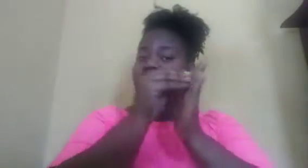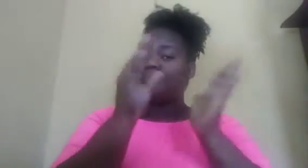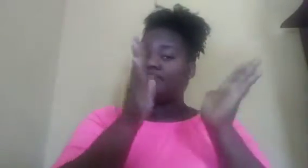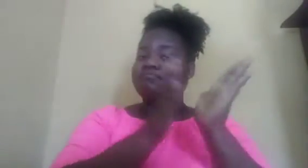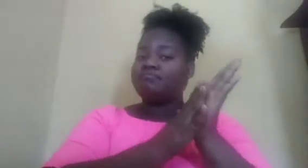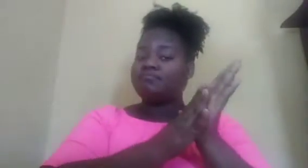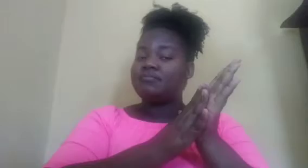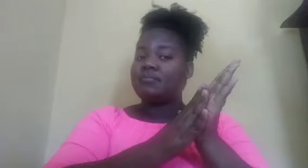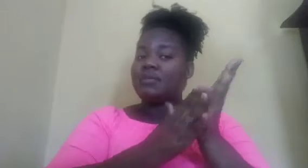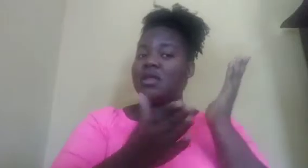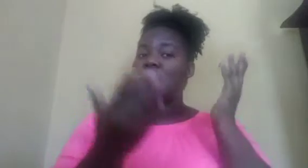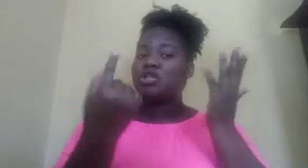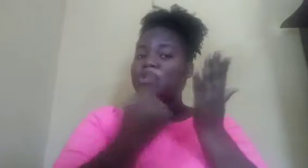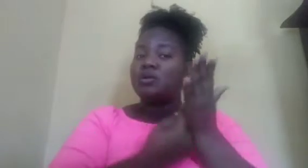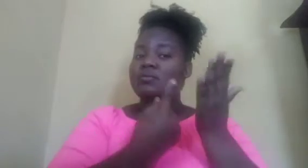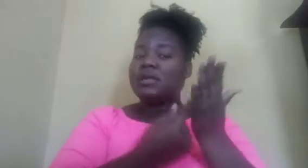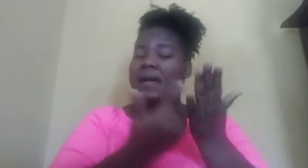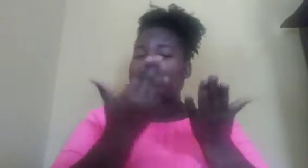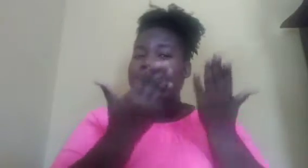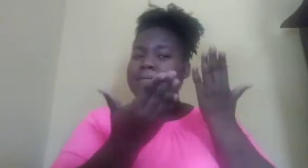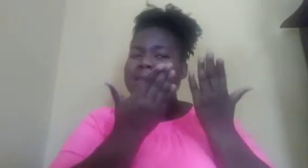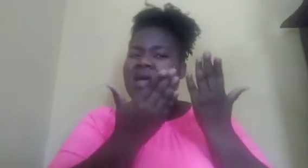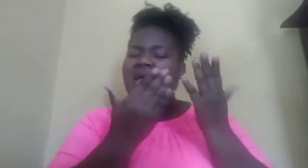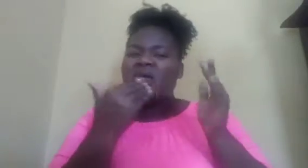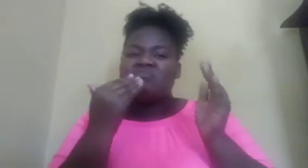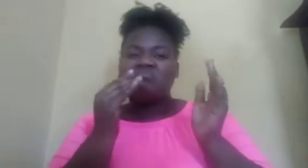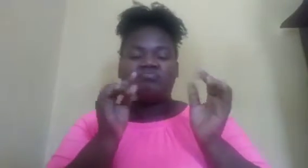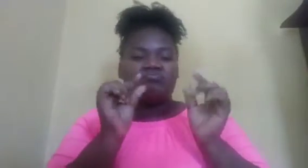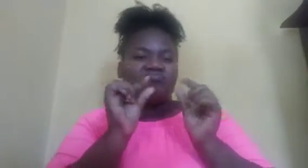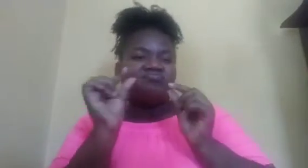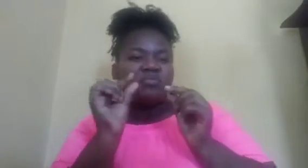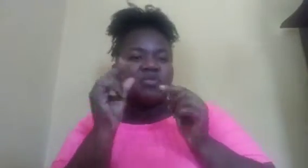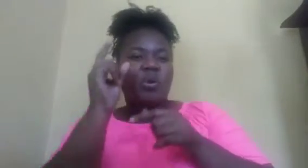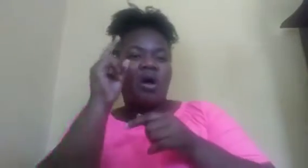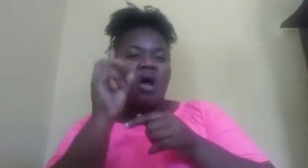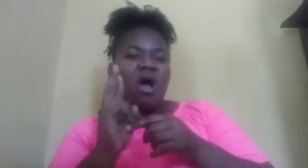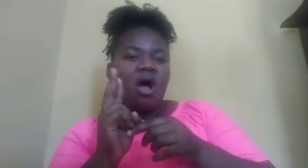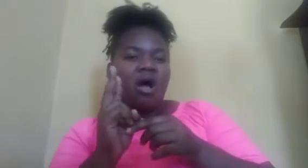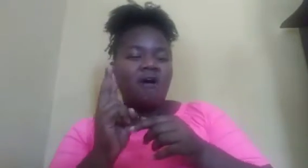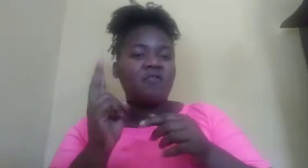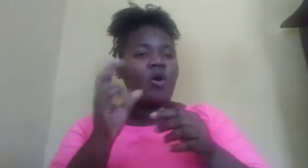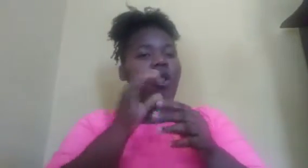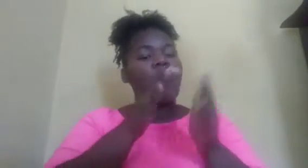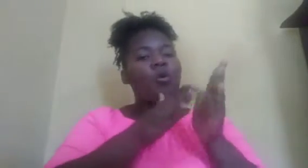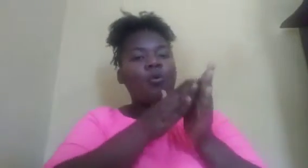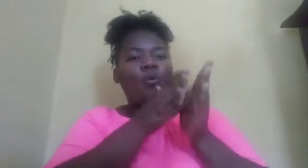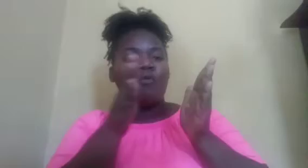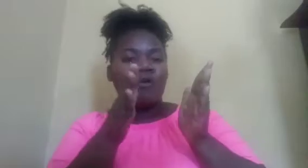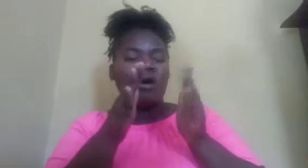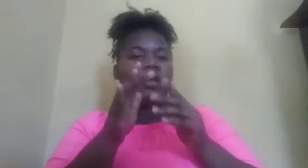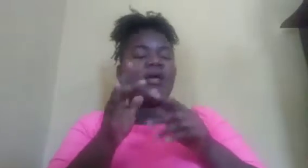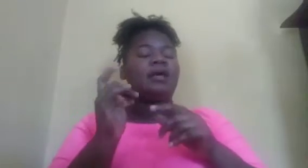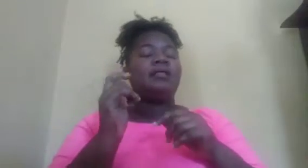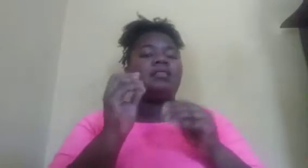Also, I want you to note, sometimes maybe you get a half over